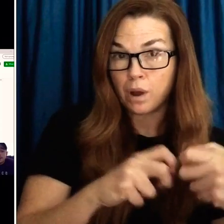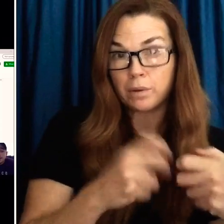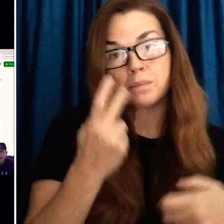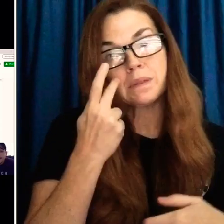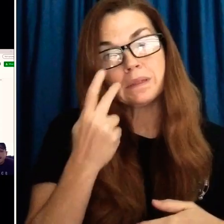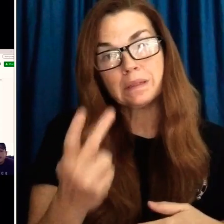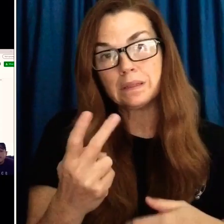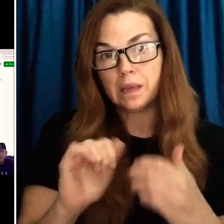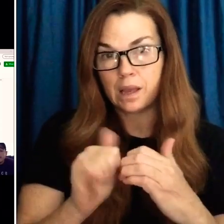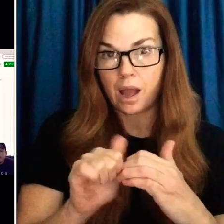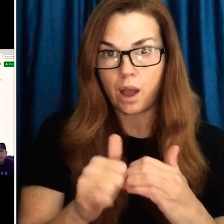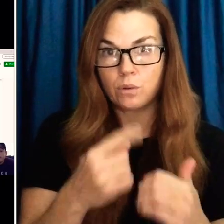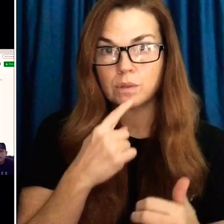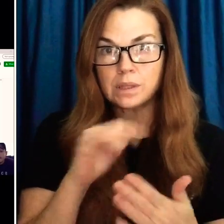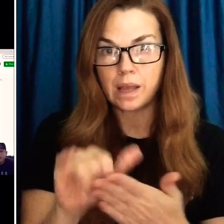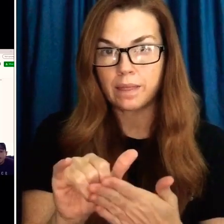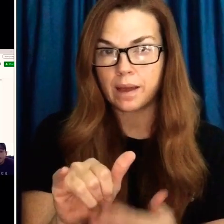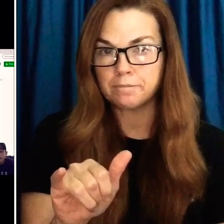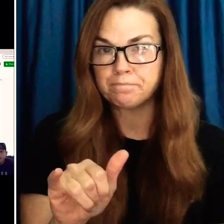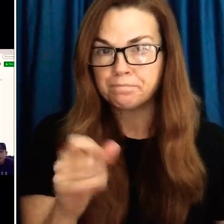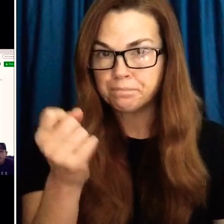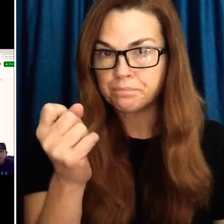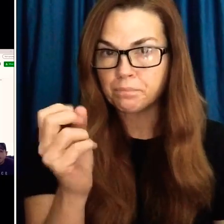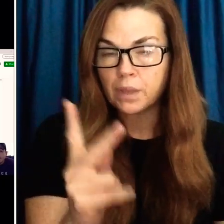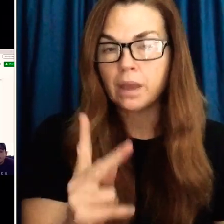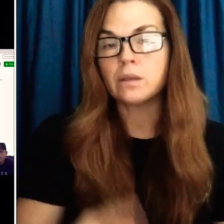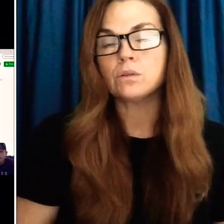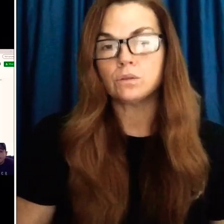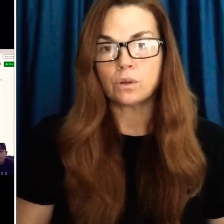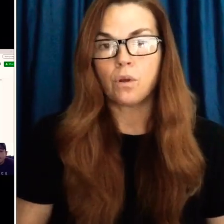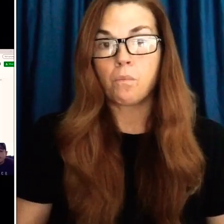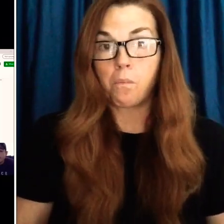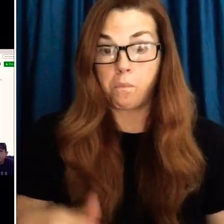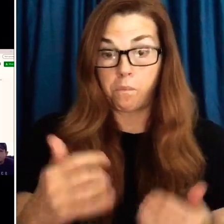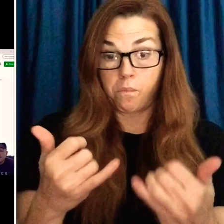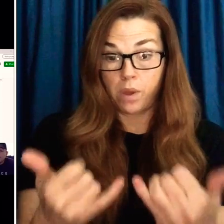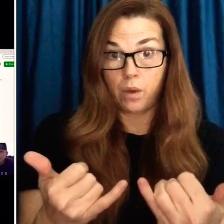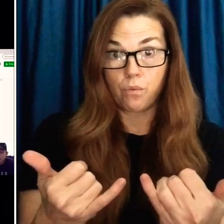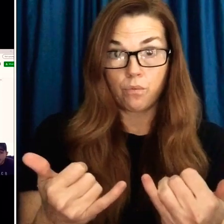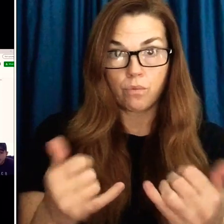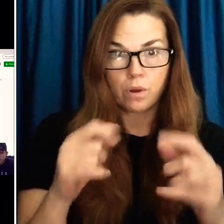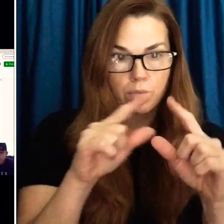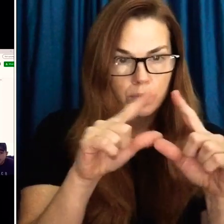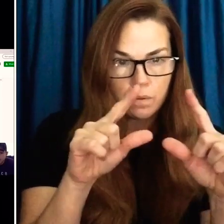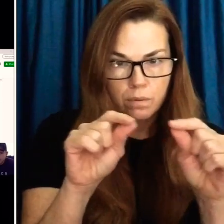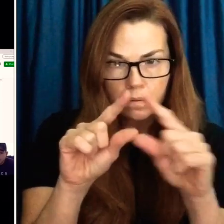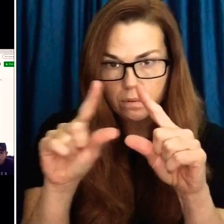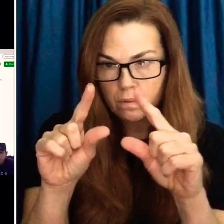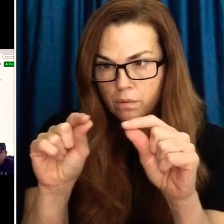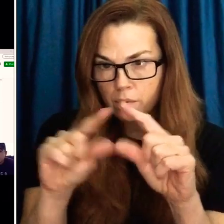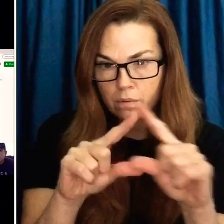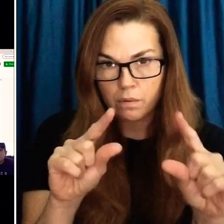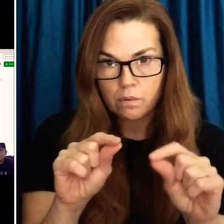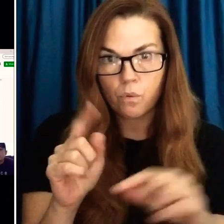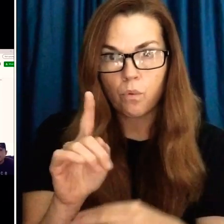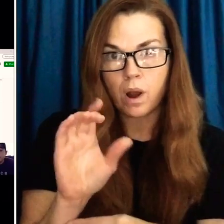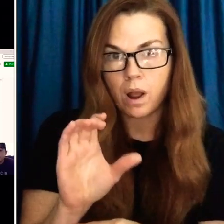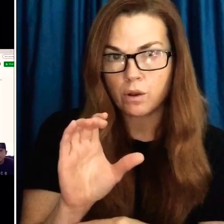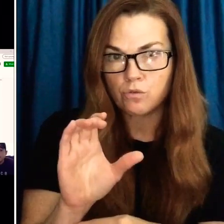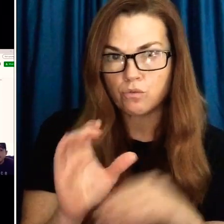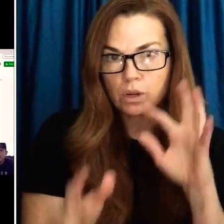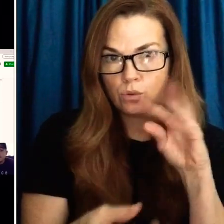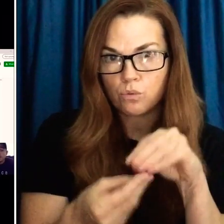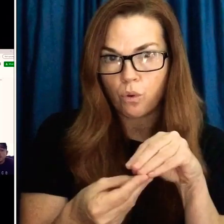But I have 100 squares, and that's not 2 out of 100. It's 2 out of